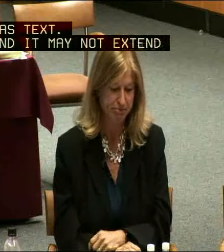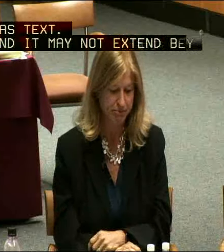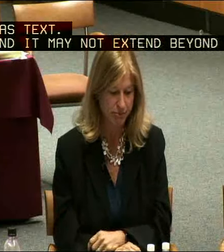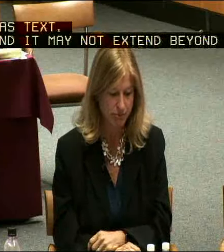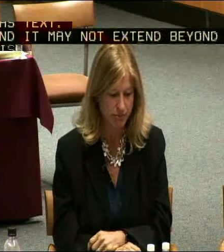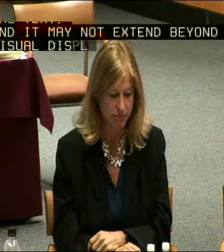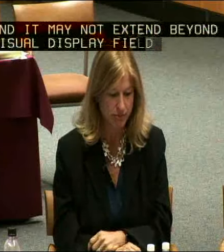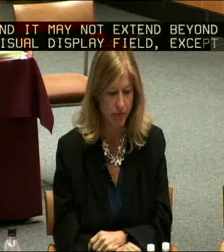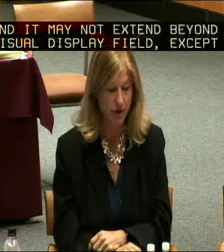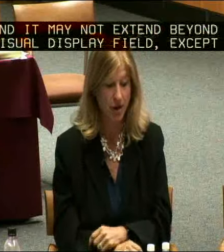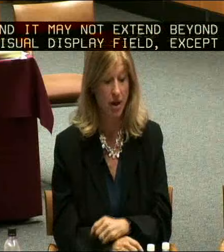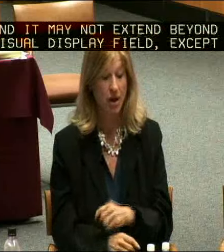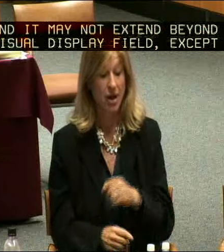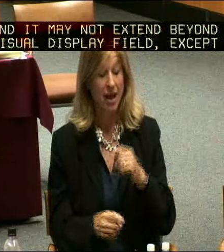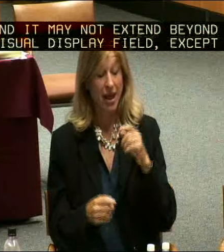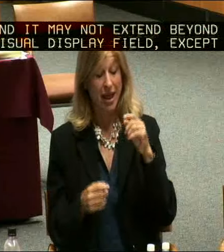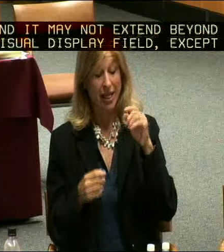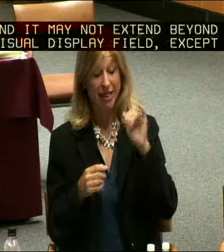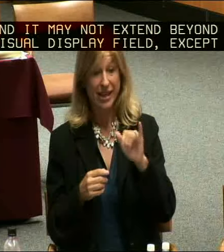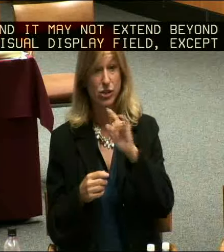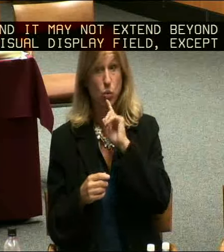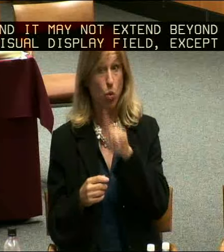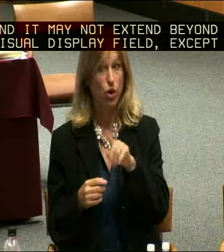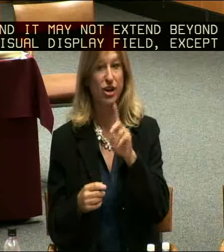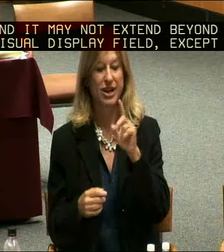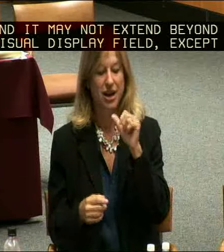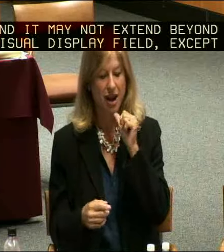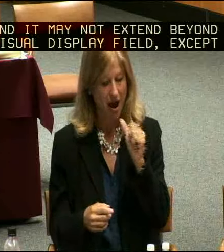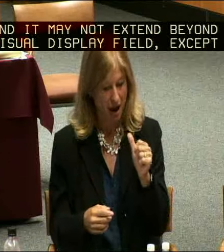and then off the screen.